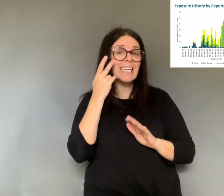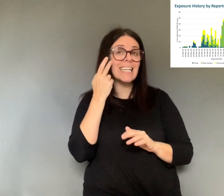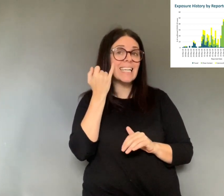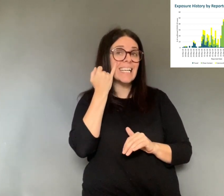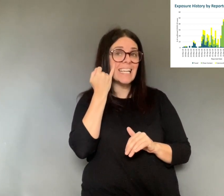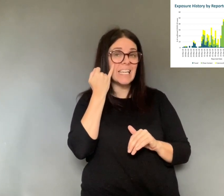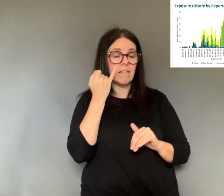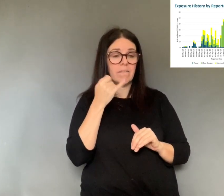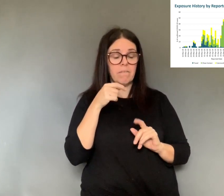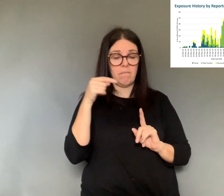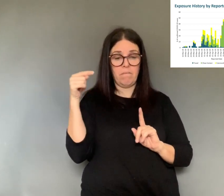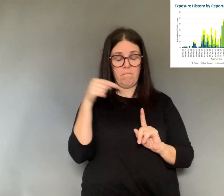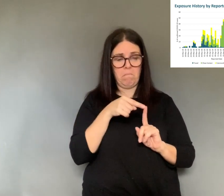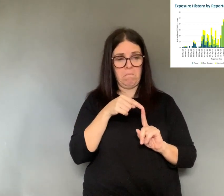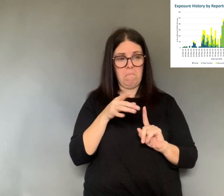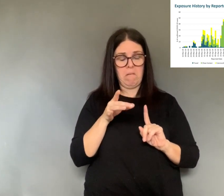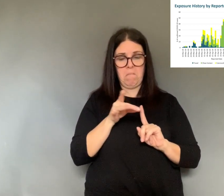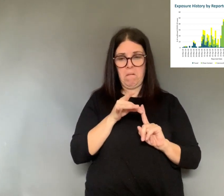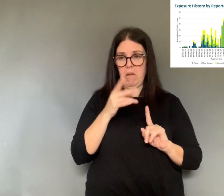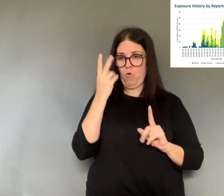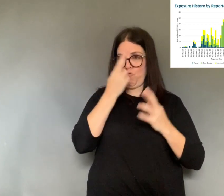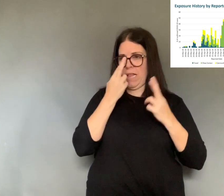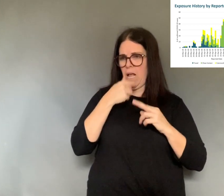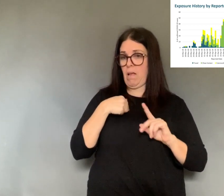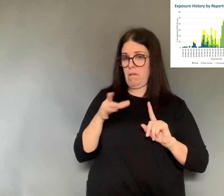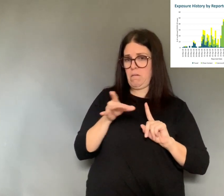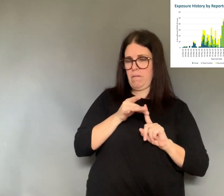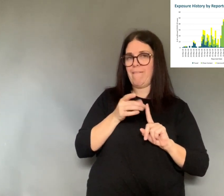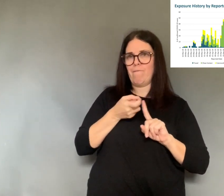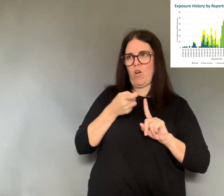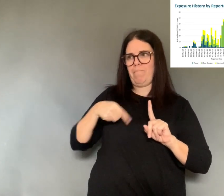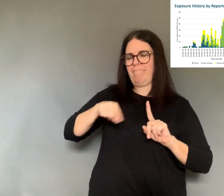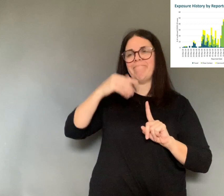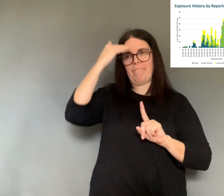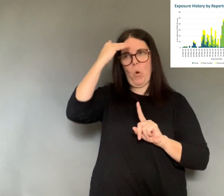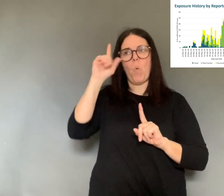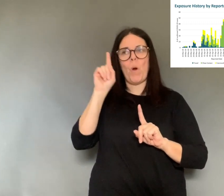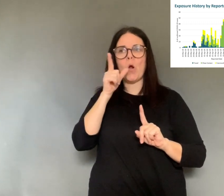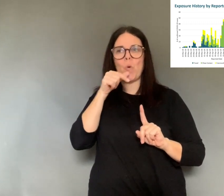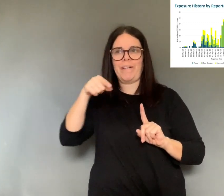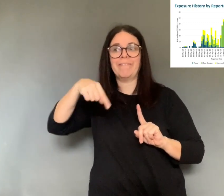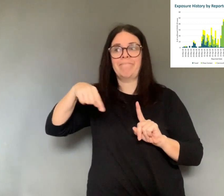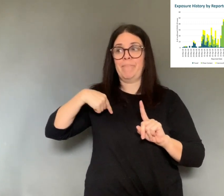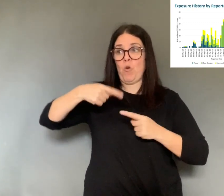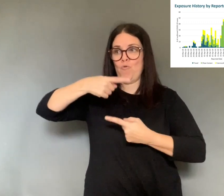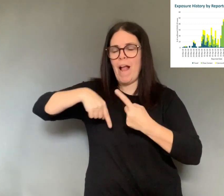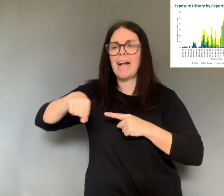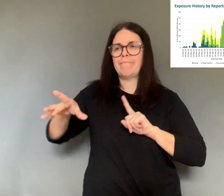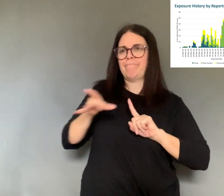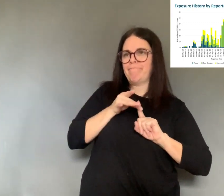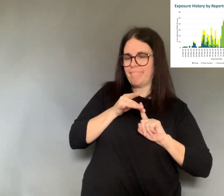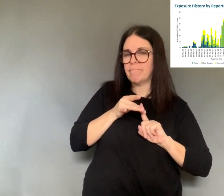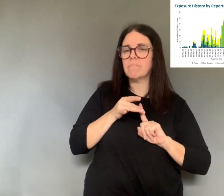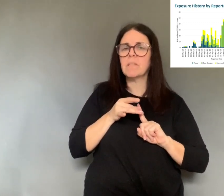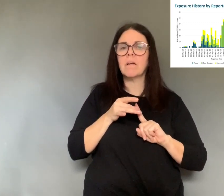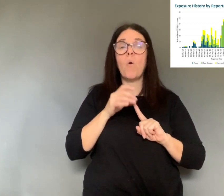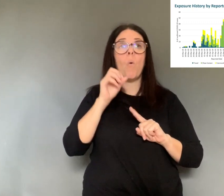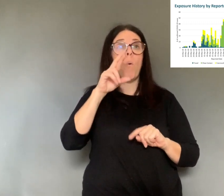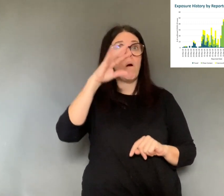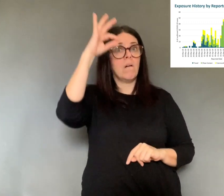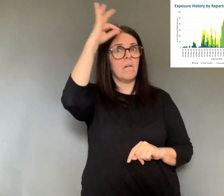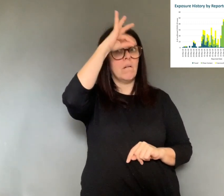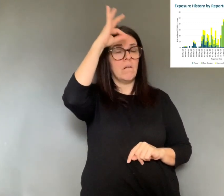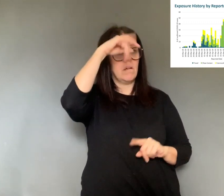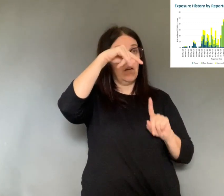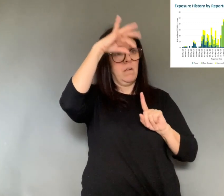means we are reducing the community spread. If you look at the cases in the last few weeks, most of the new cases are happening in close